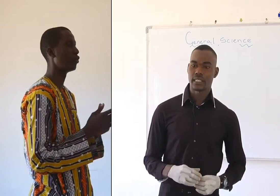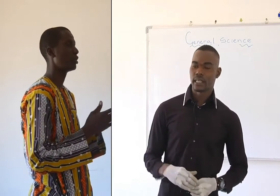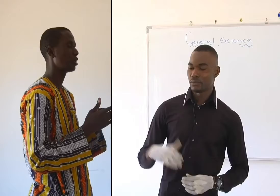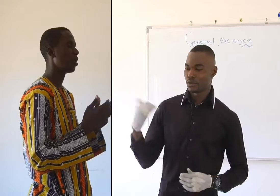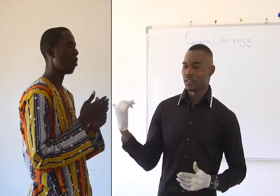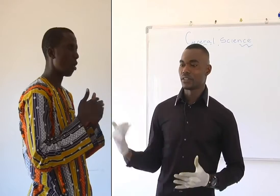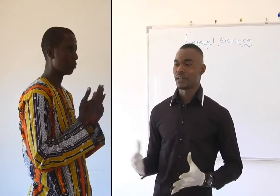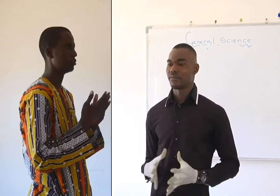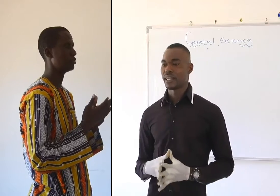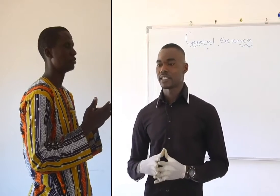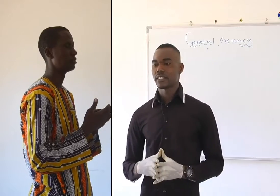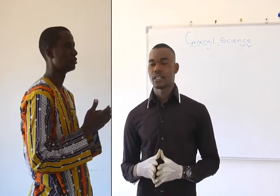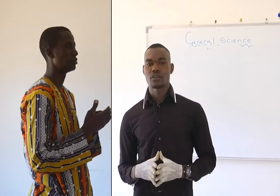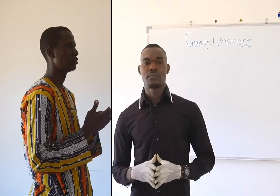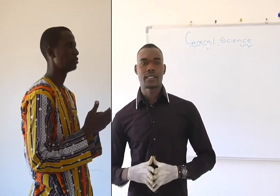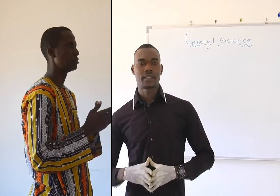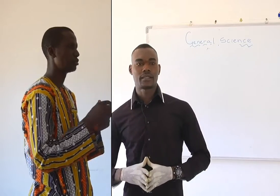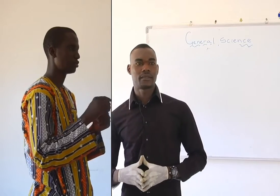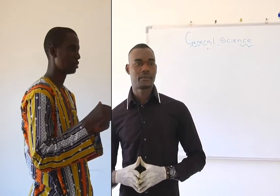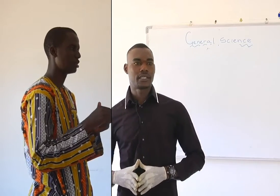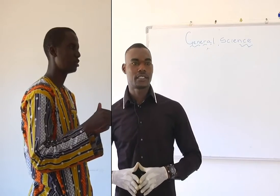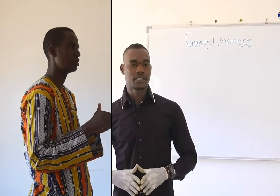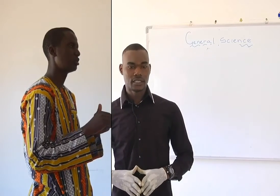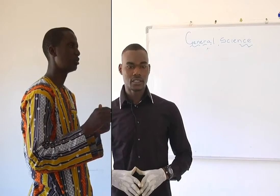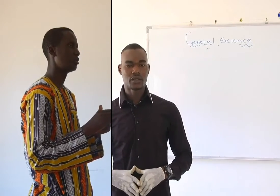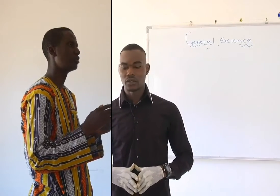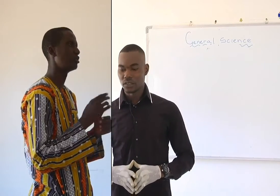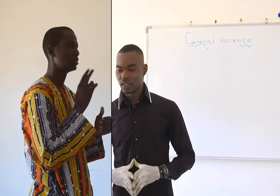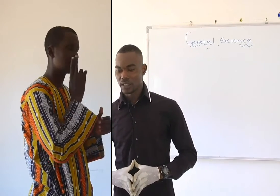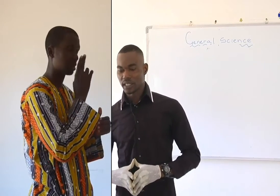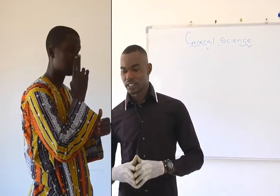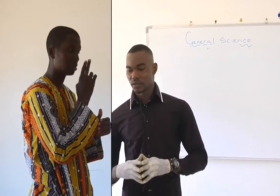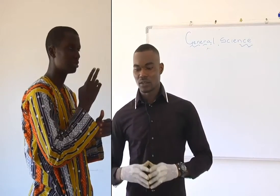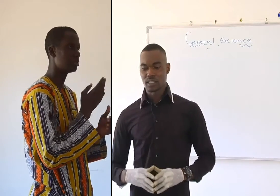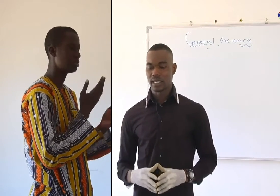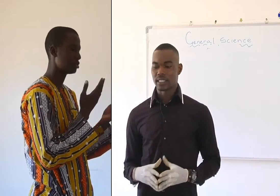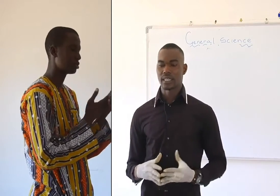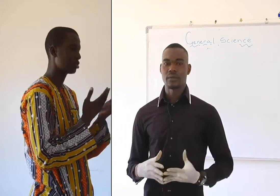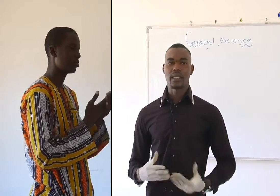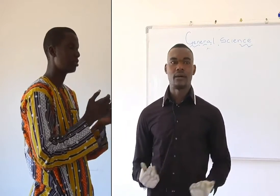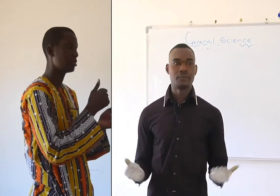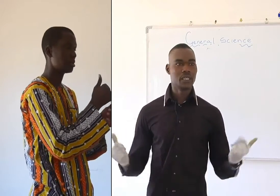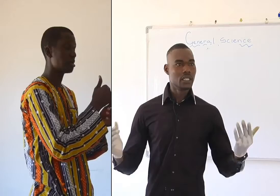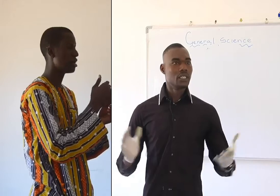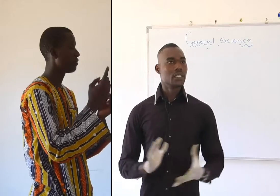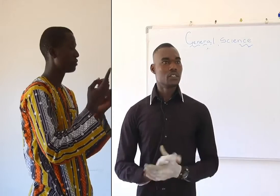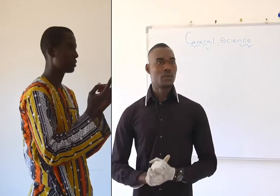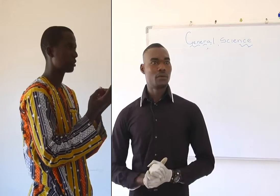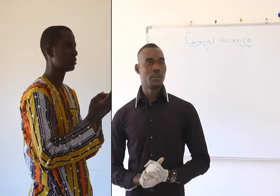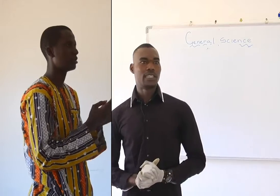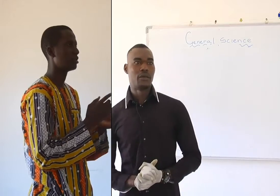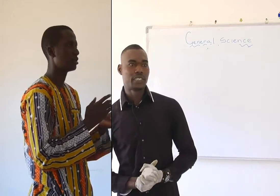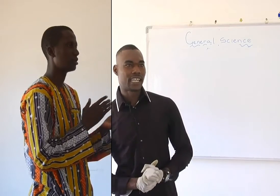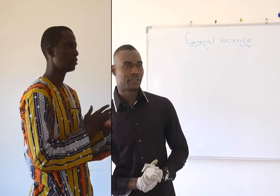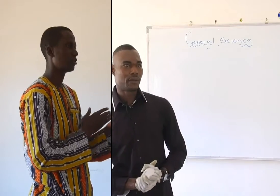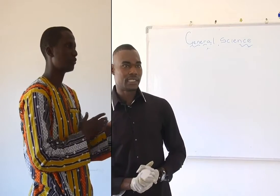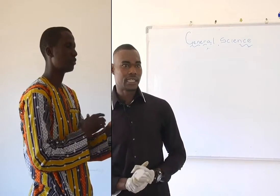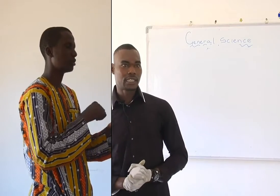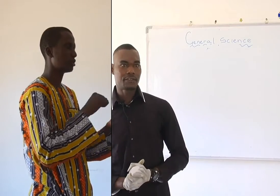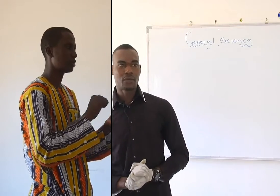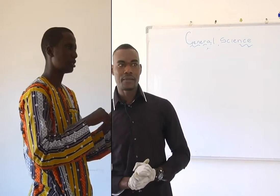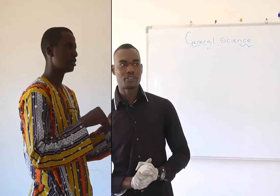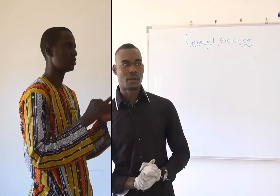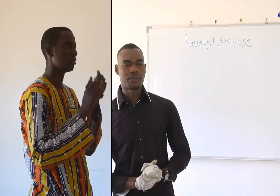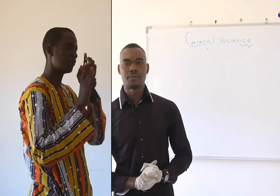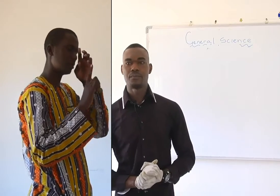complete it and move into a fresh topic, please. So let's all understand it that way now. So we move on now. We start from